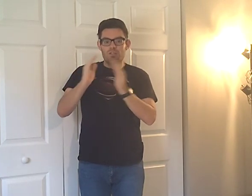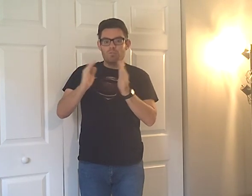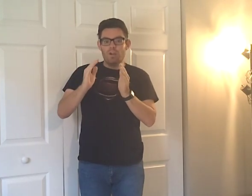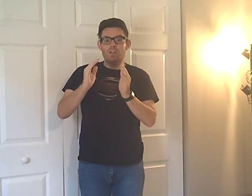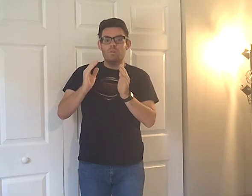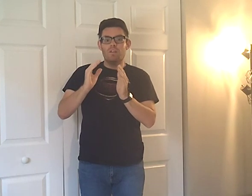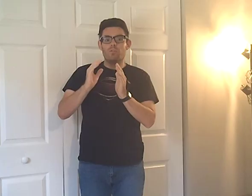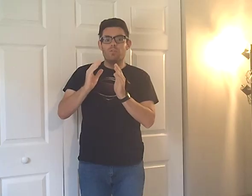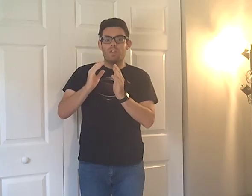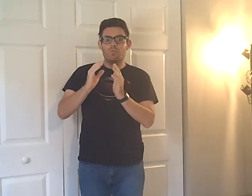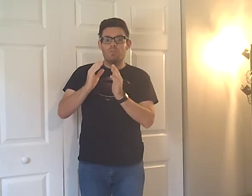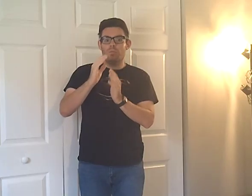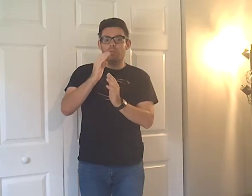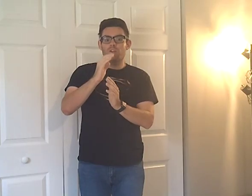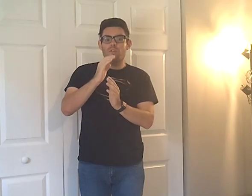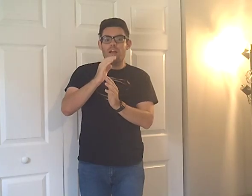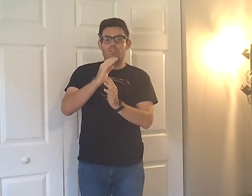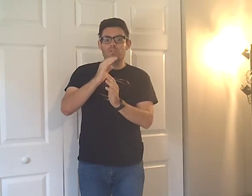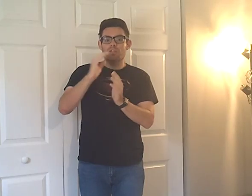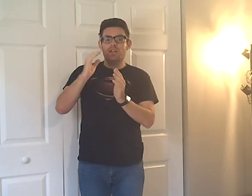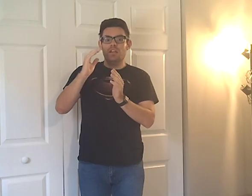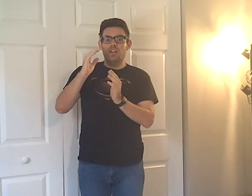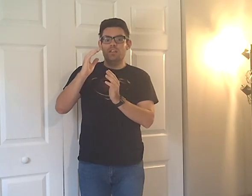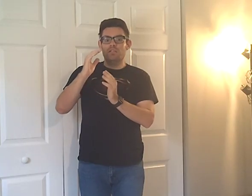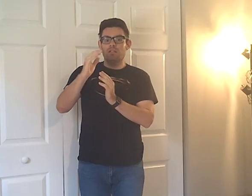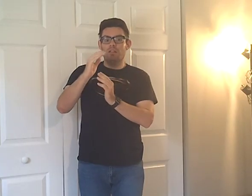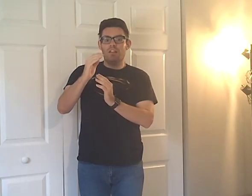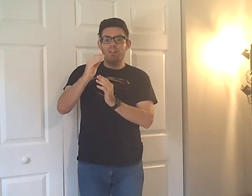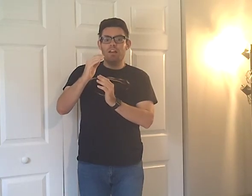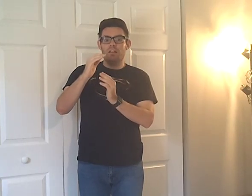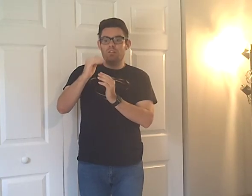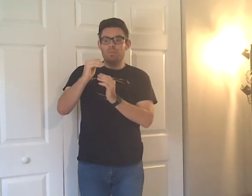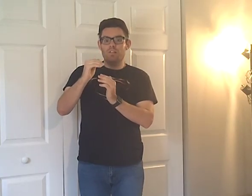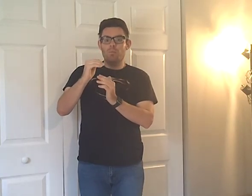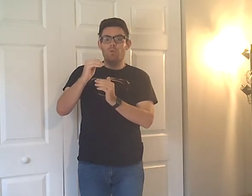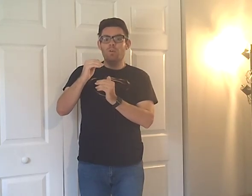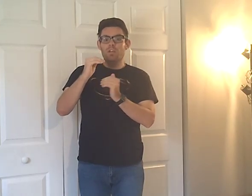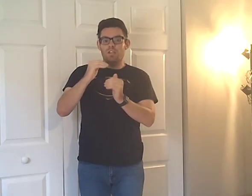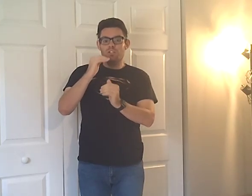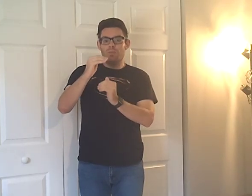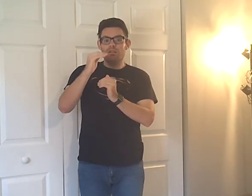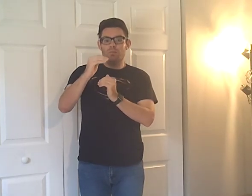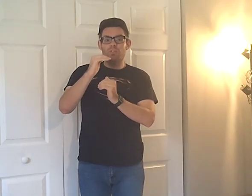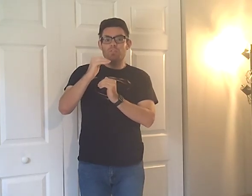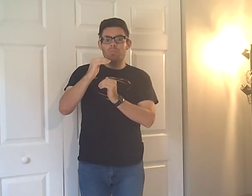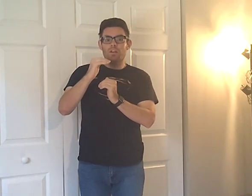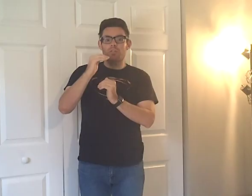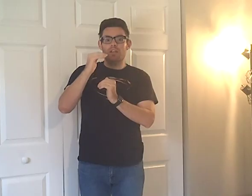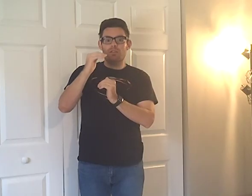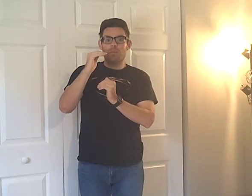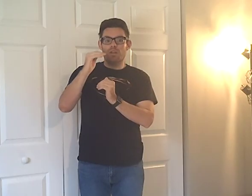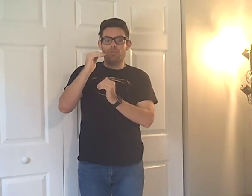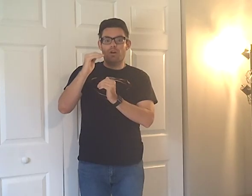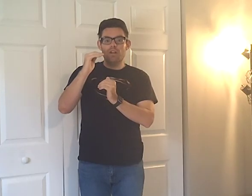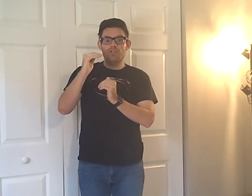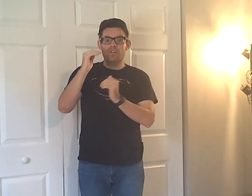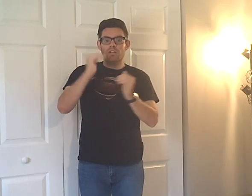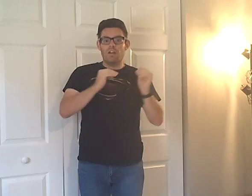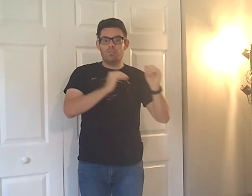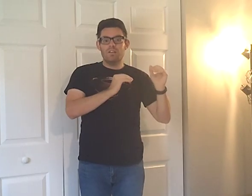is great whenever chemistry between two actors is like that and it's believable. It just makes the movie even better. It takes it up another notch. Now, the rest